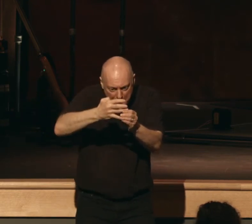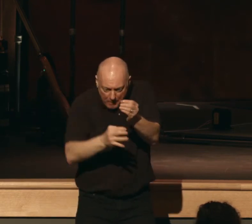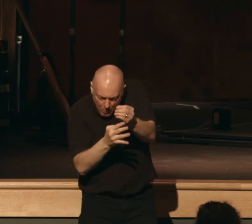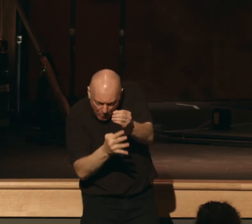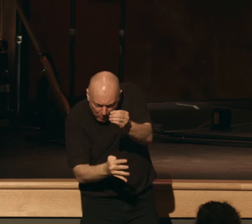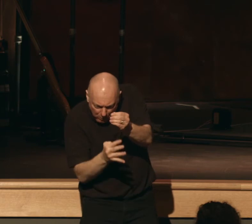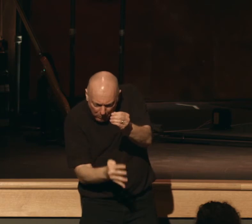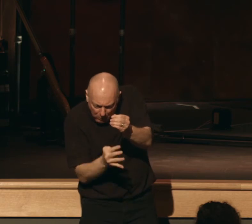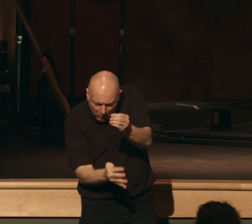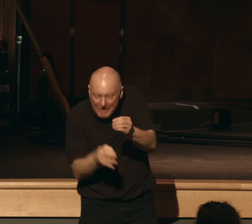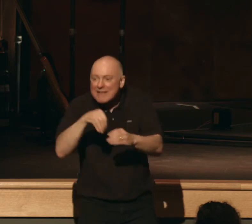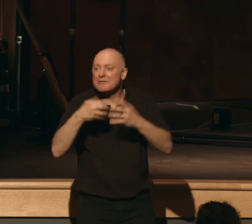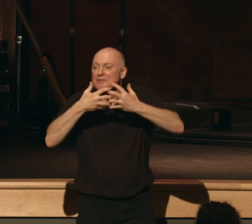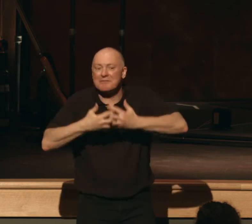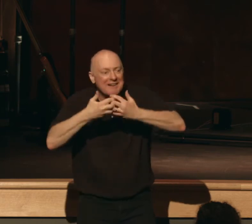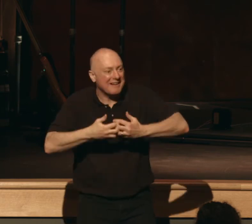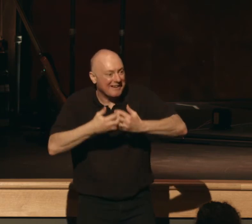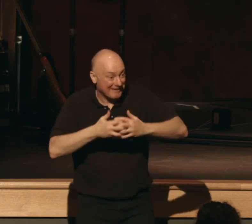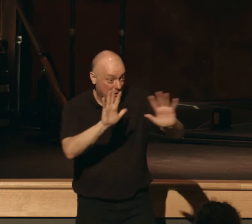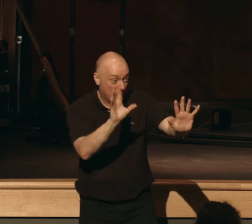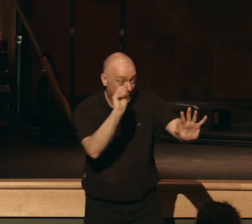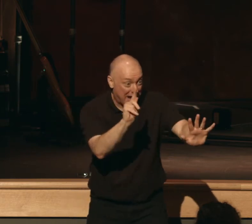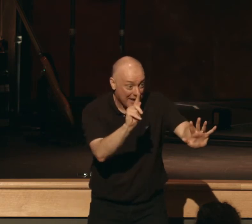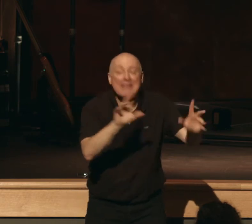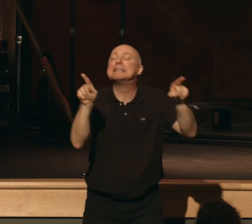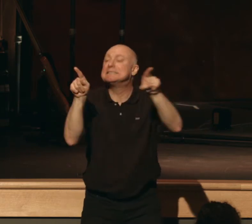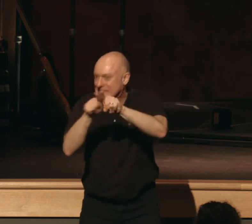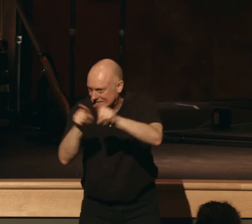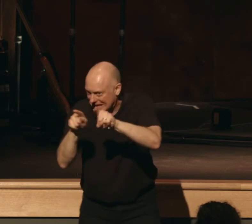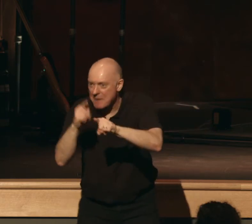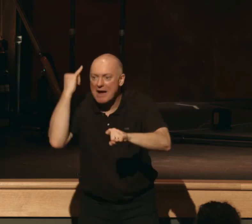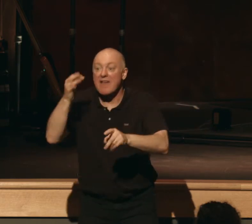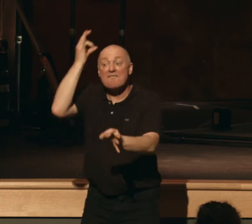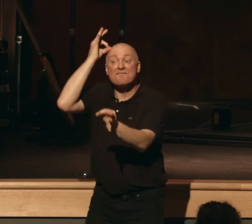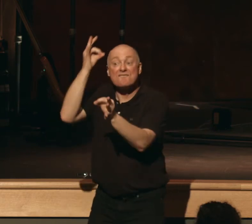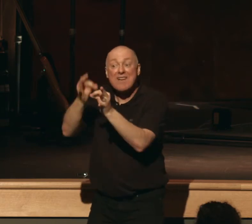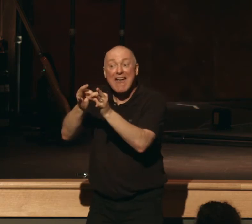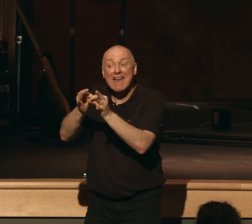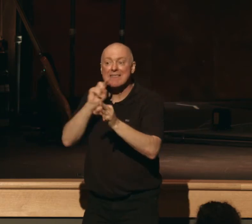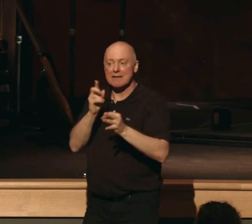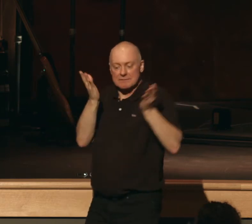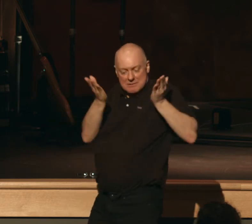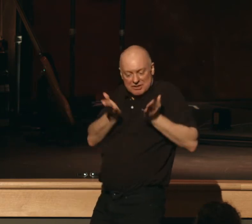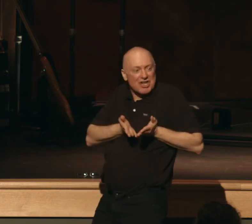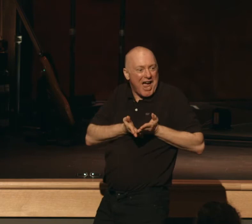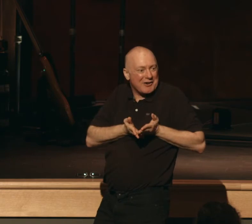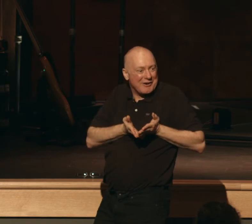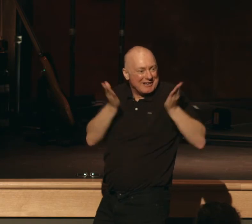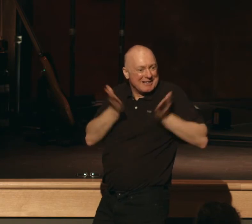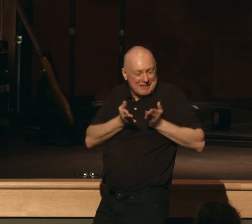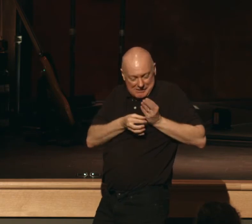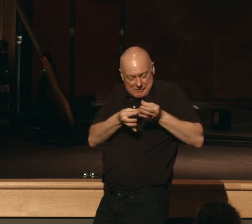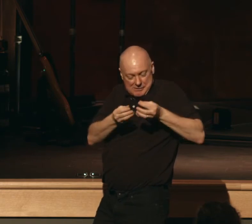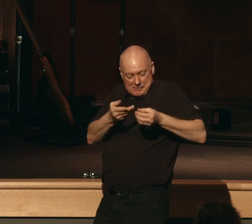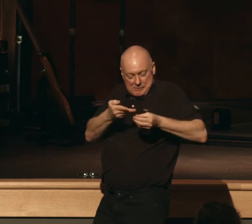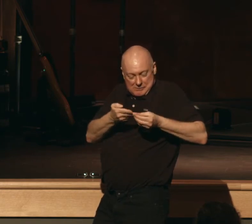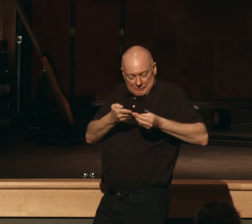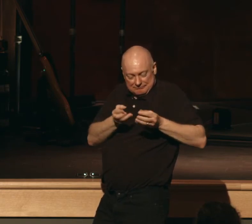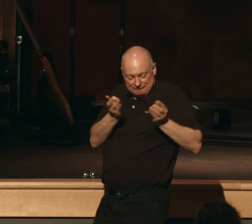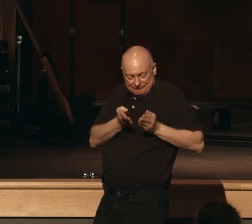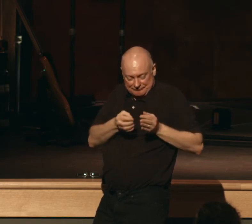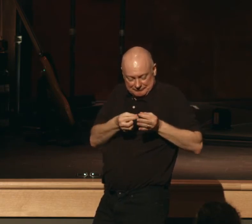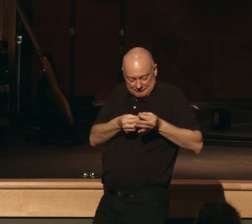that gets the oil into the motor where it needs to be. Likewise, that's what faith is. Faith faith is the channel that the Holy